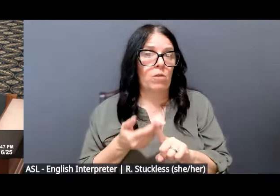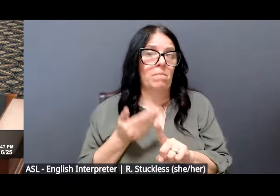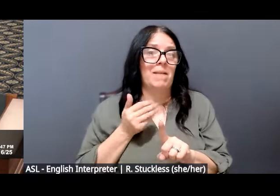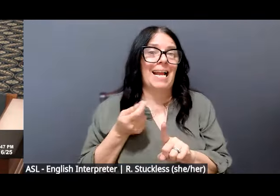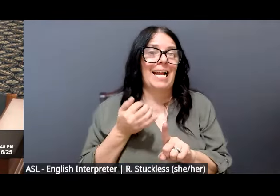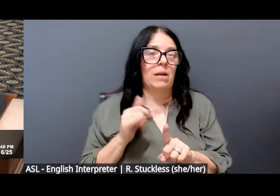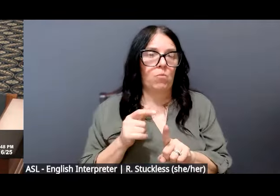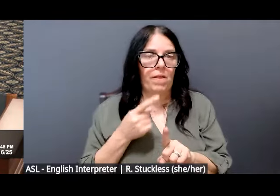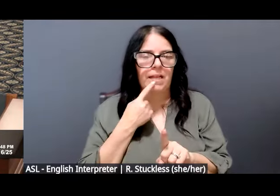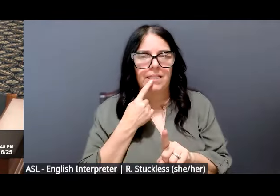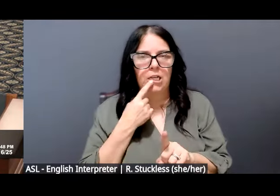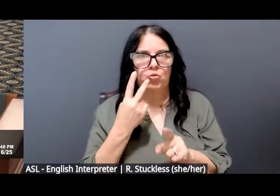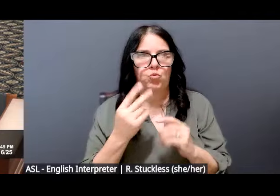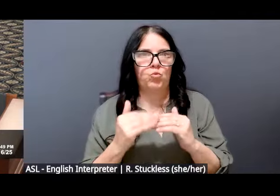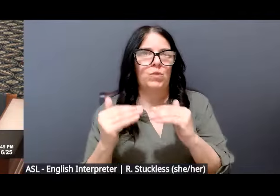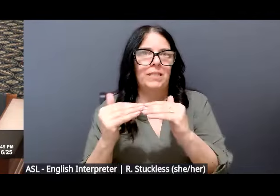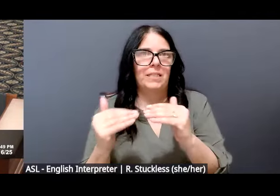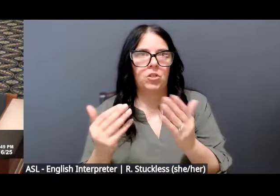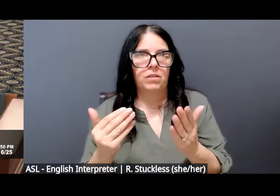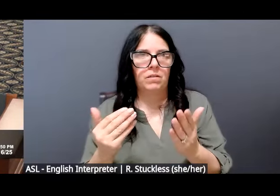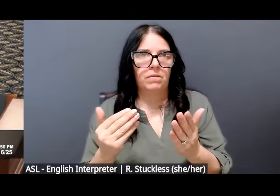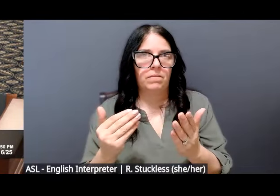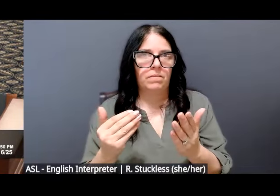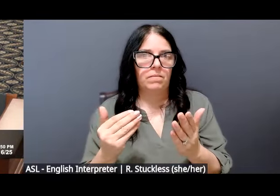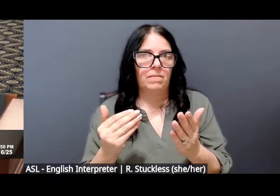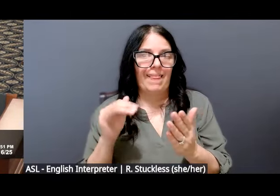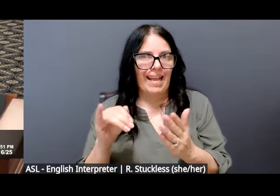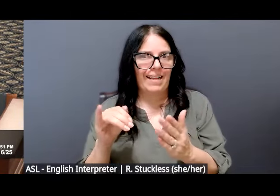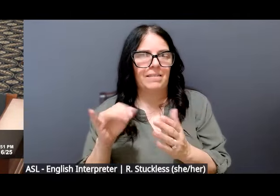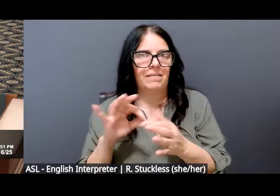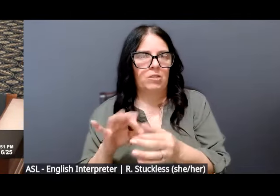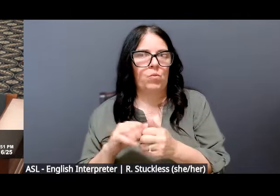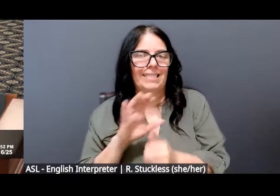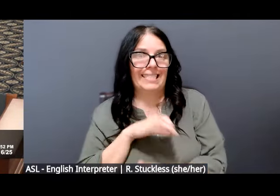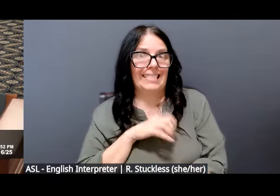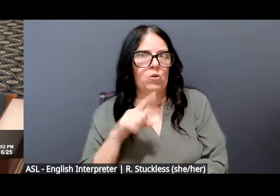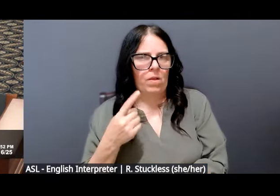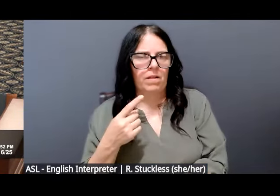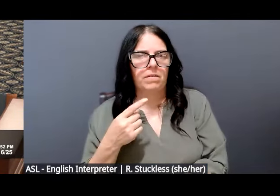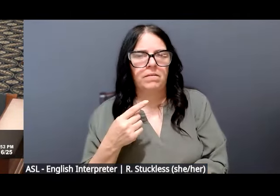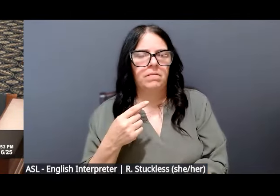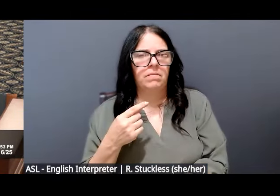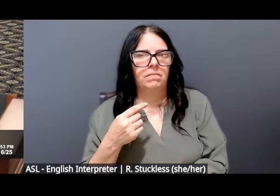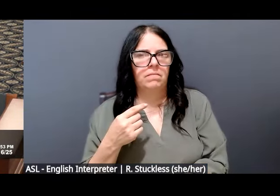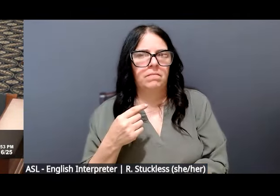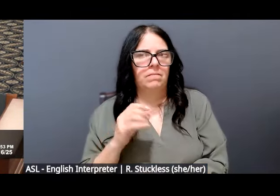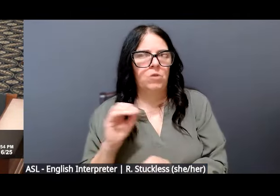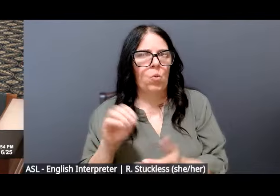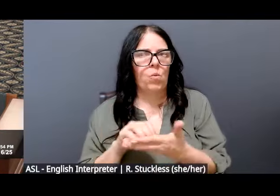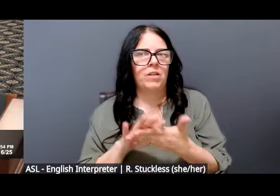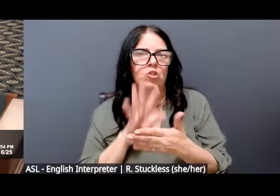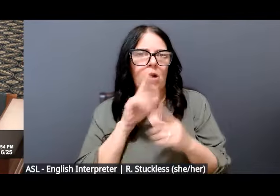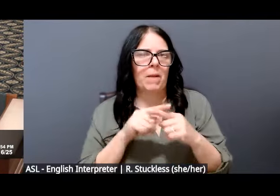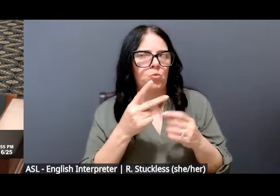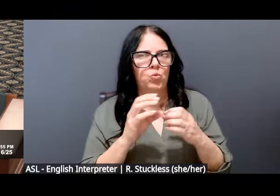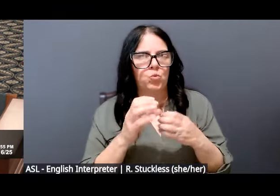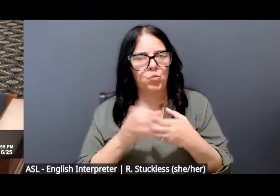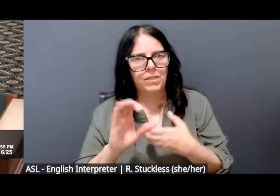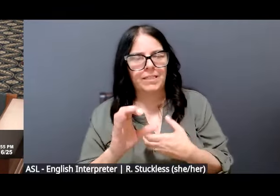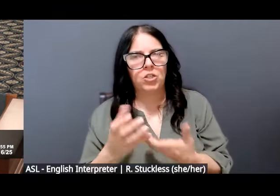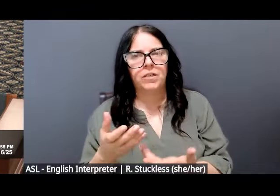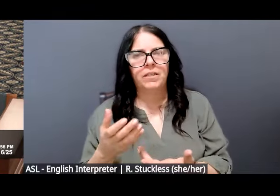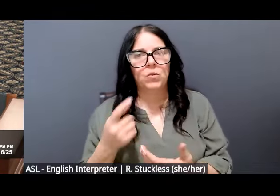month on the other citizen-only voting that said, well, this might create a two-tier voting system. I just think when you